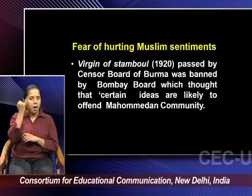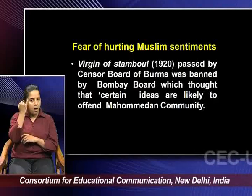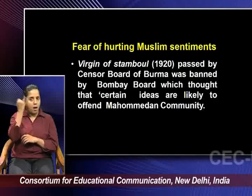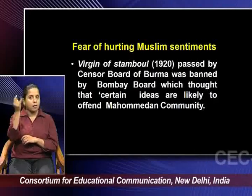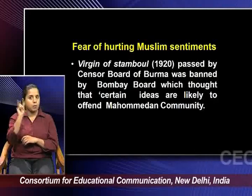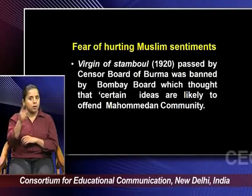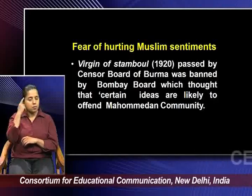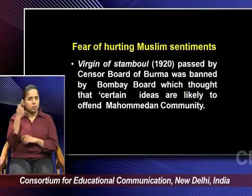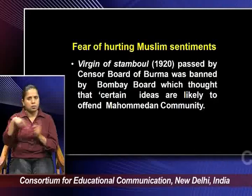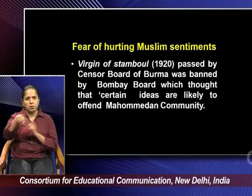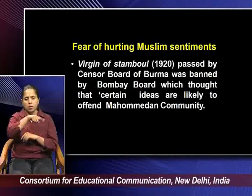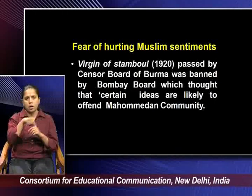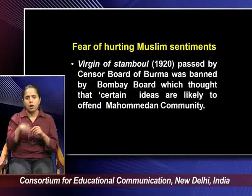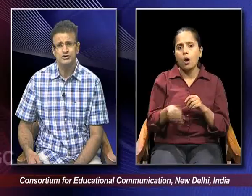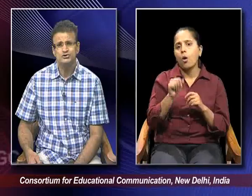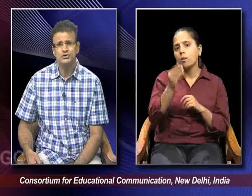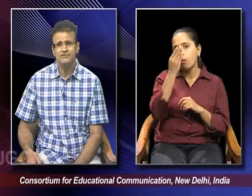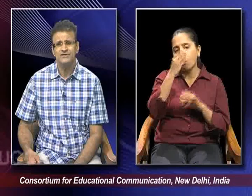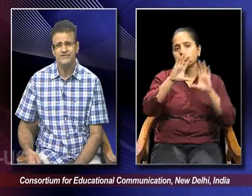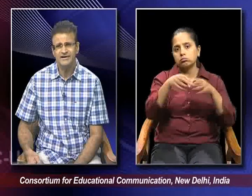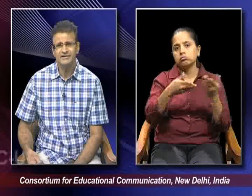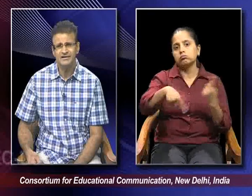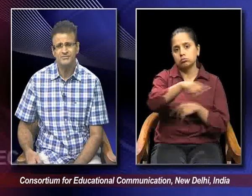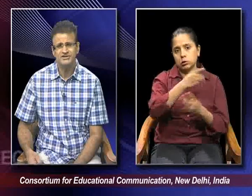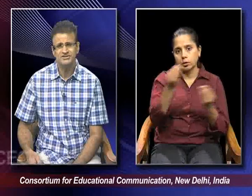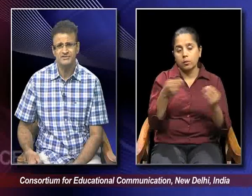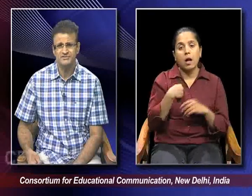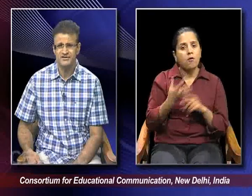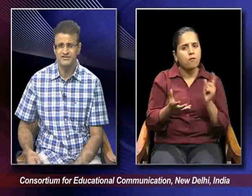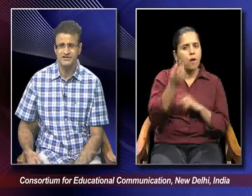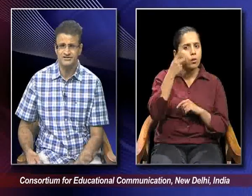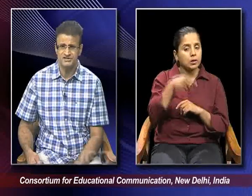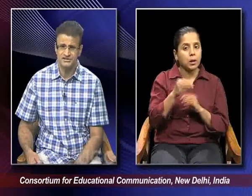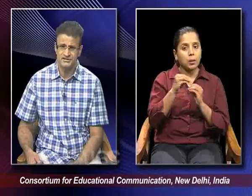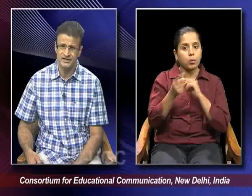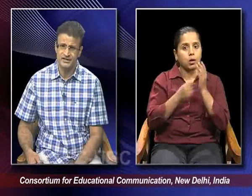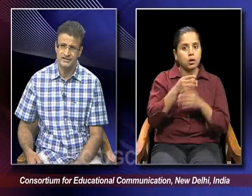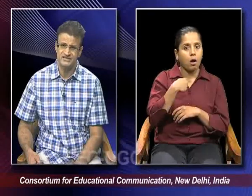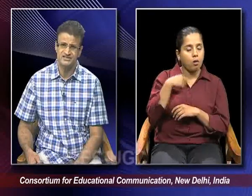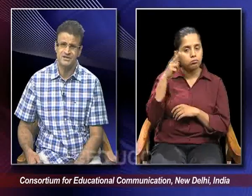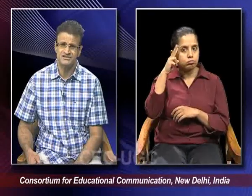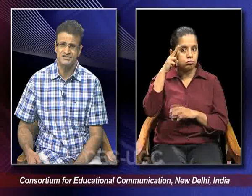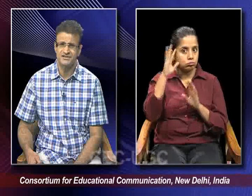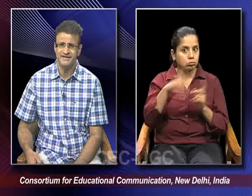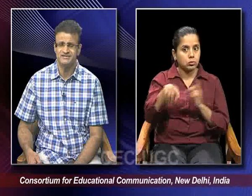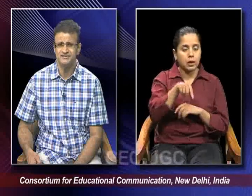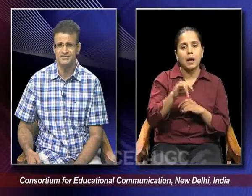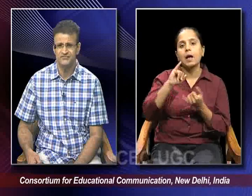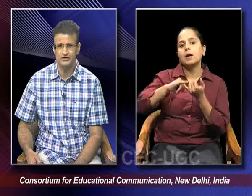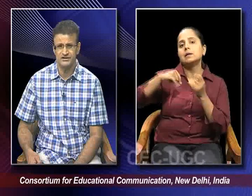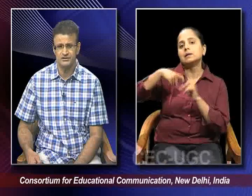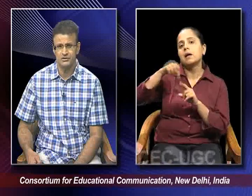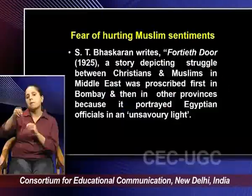to offend the Mohammedan community. So we find that British, they were very, very concerned, and S.T. Bhaskaran writes that